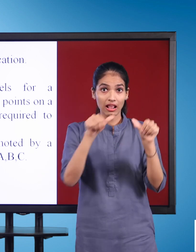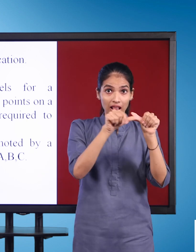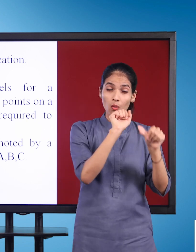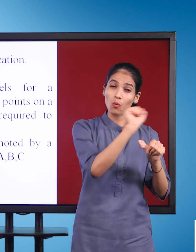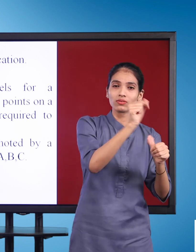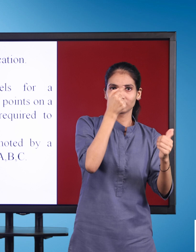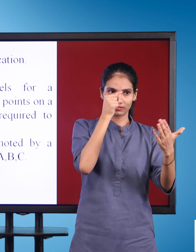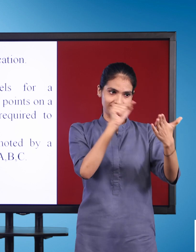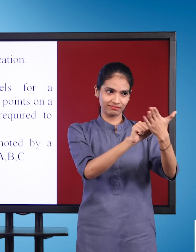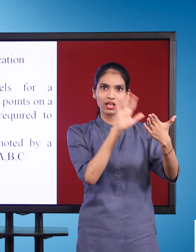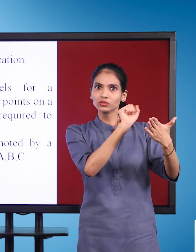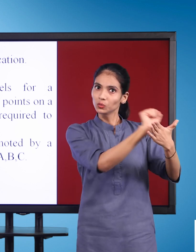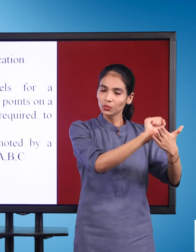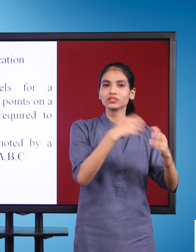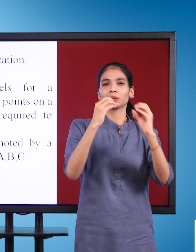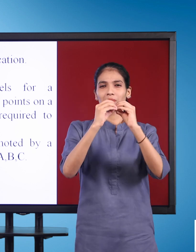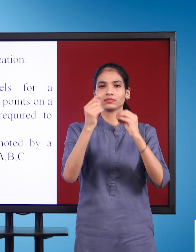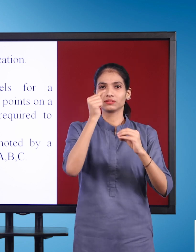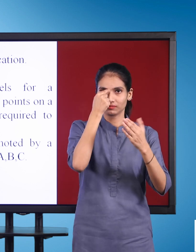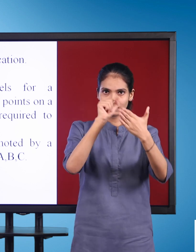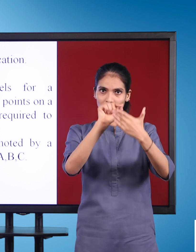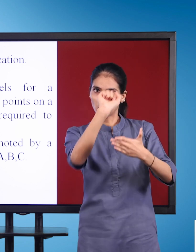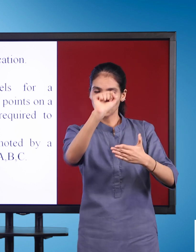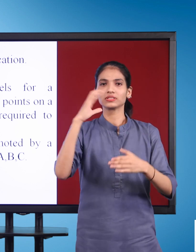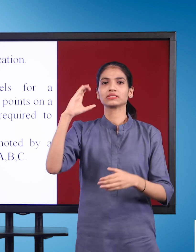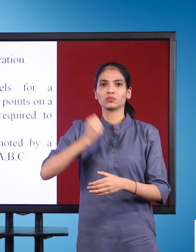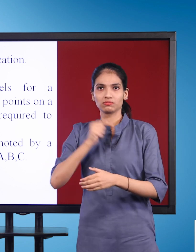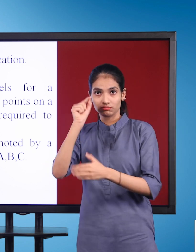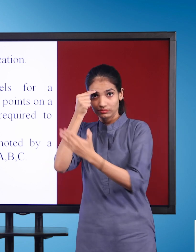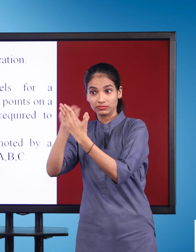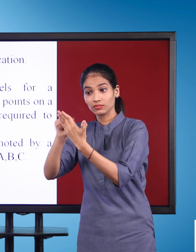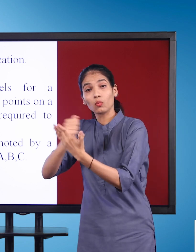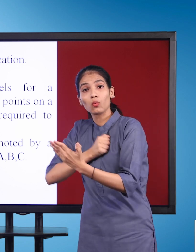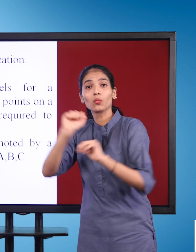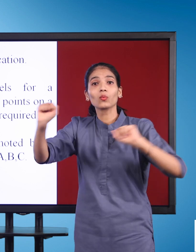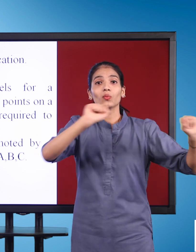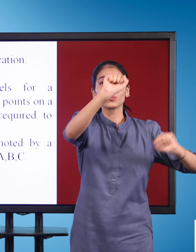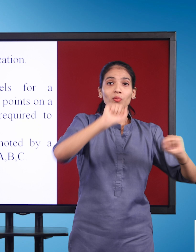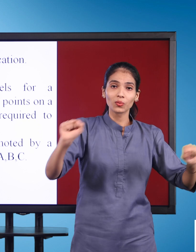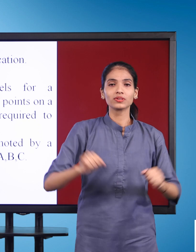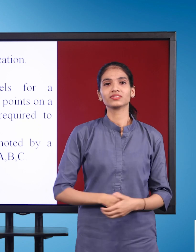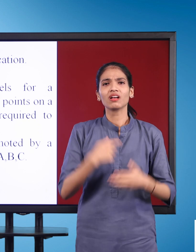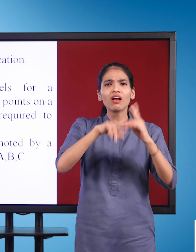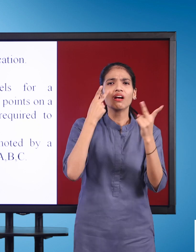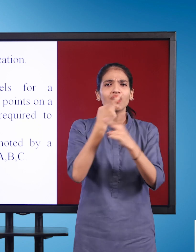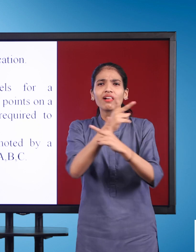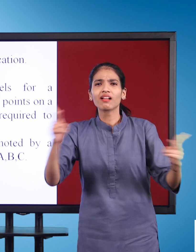paper, you would be required to distinguish them. For this, they are denoted by a single capital letter